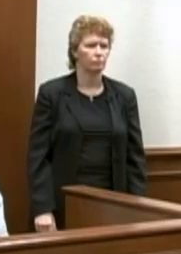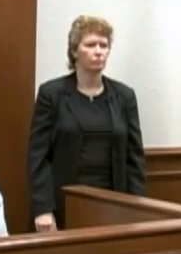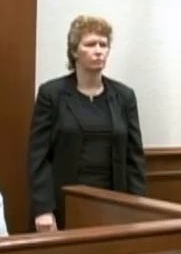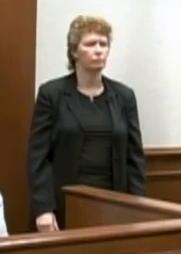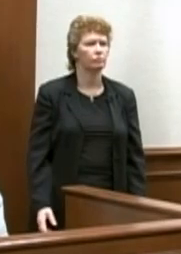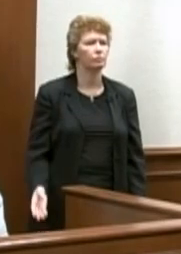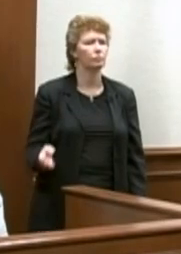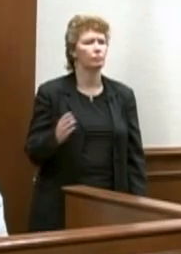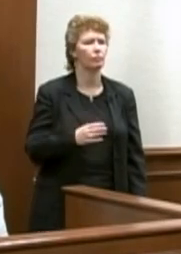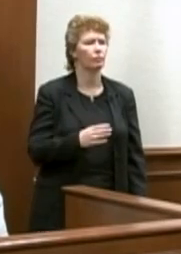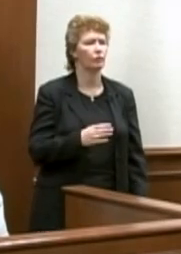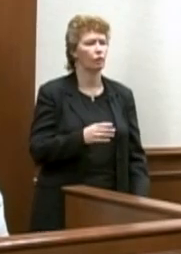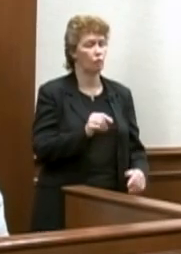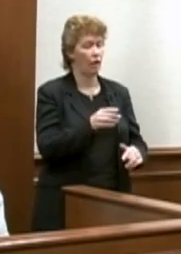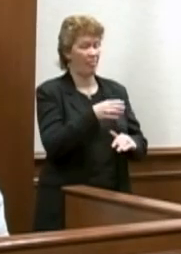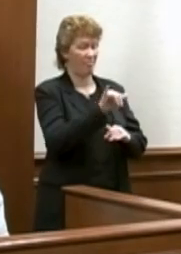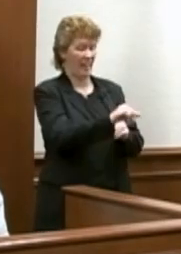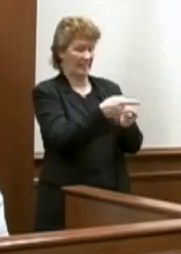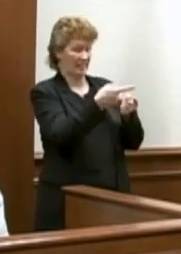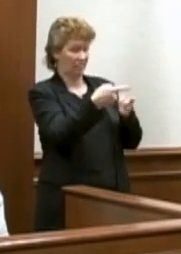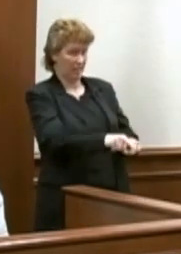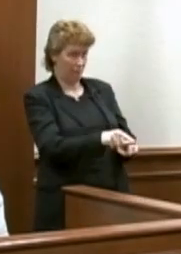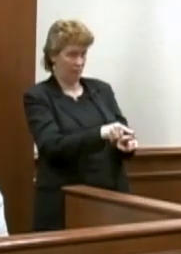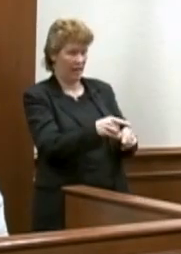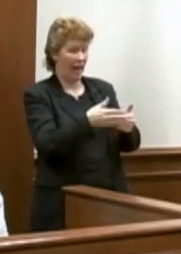Did you continue to work there after that?